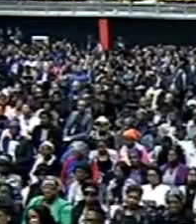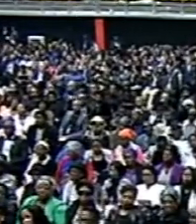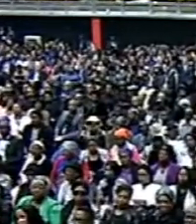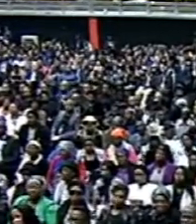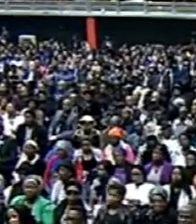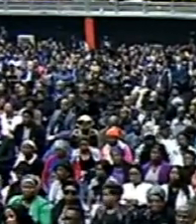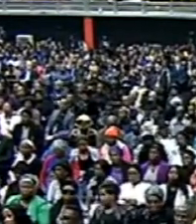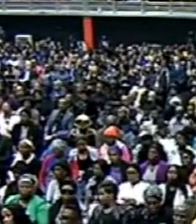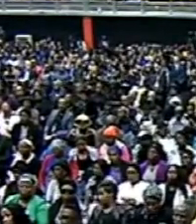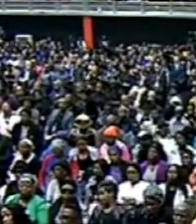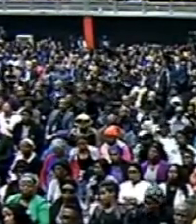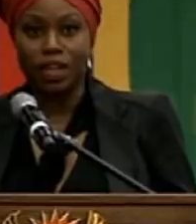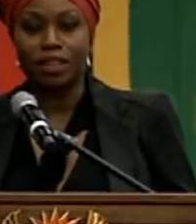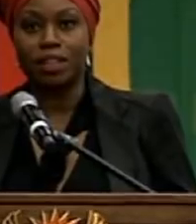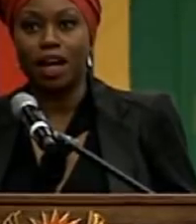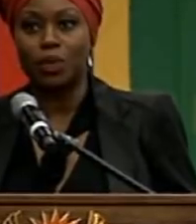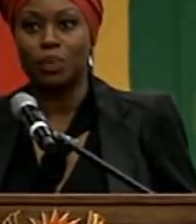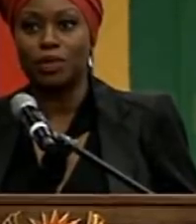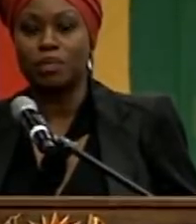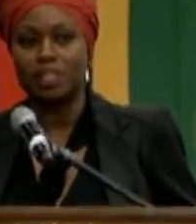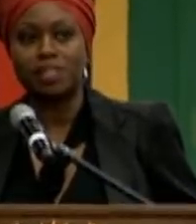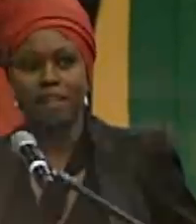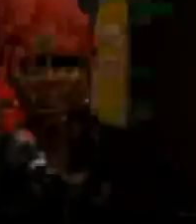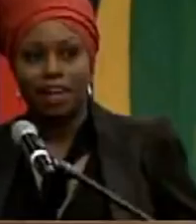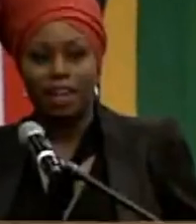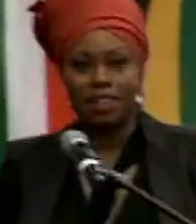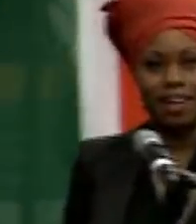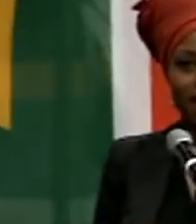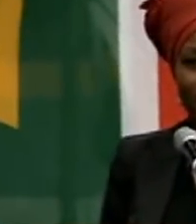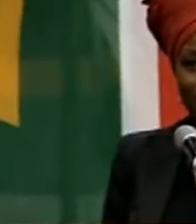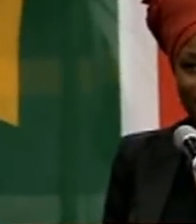Dr. Motsuenyane, thank you very much. And I don't think that I would be remiss